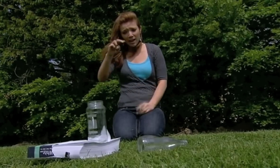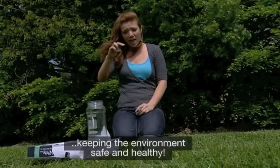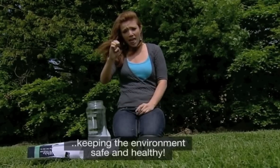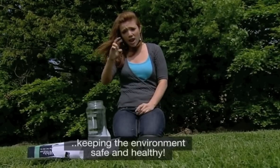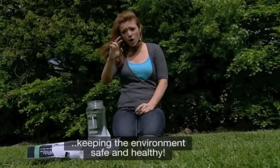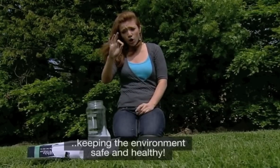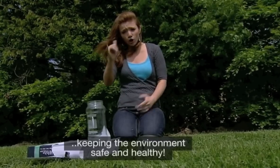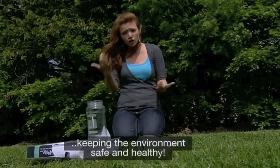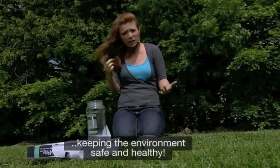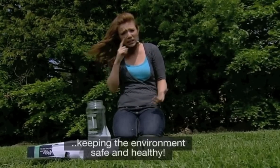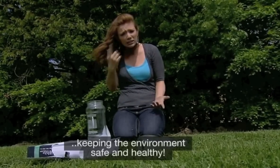keeping the environment safe